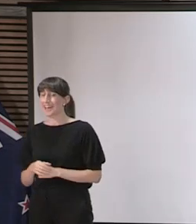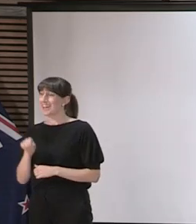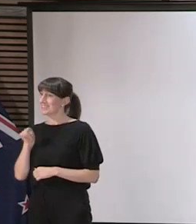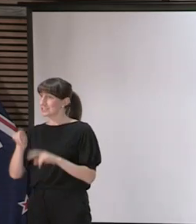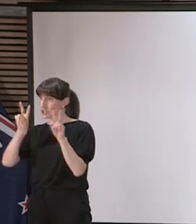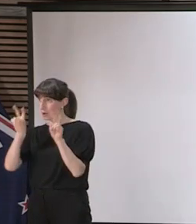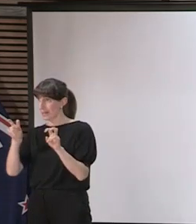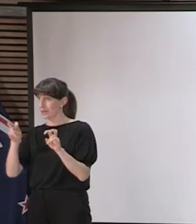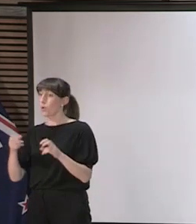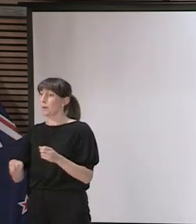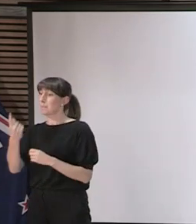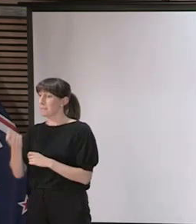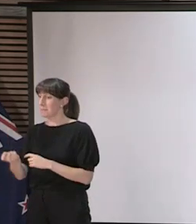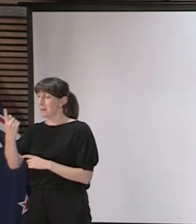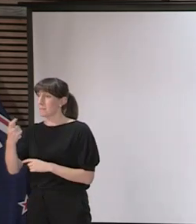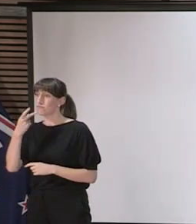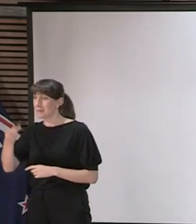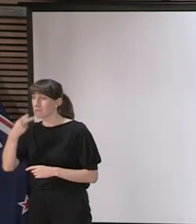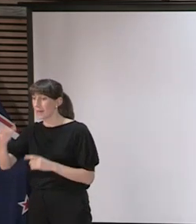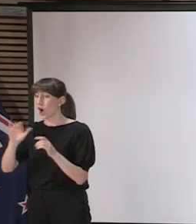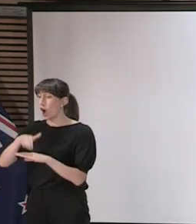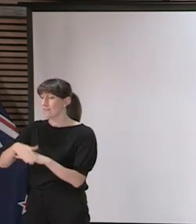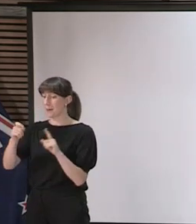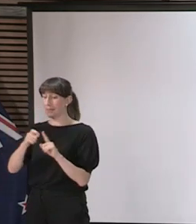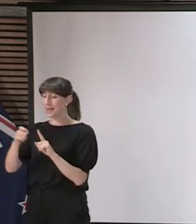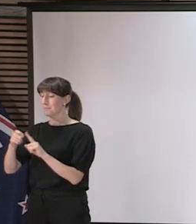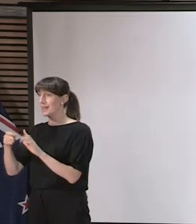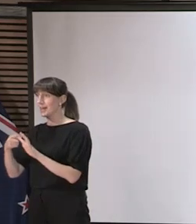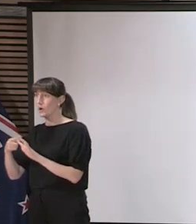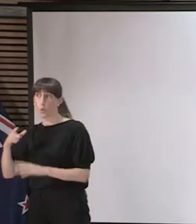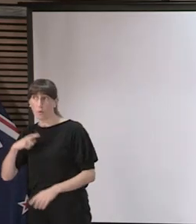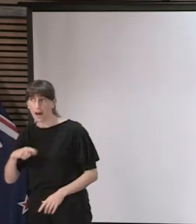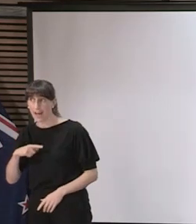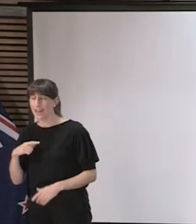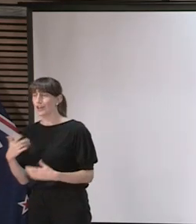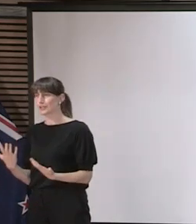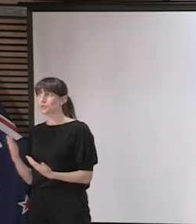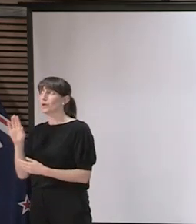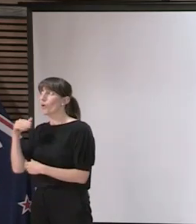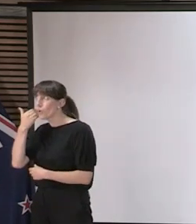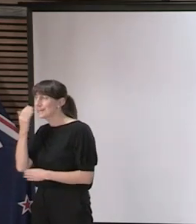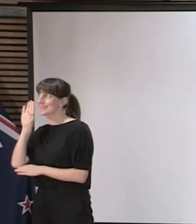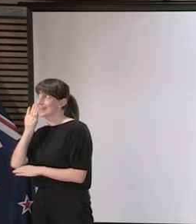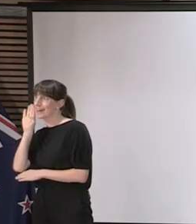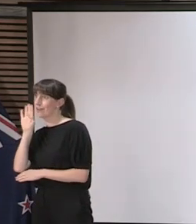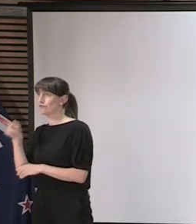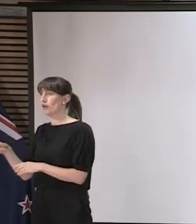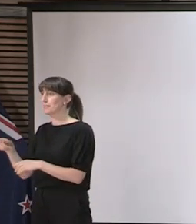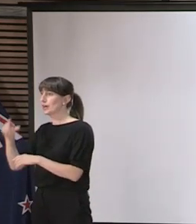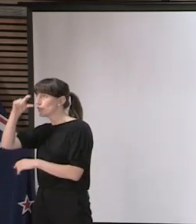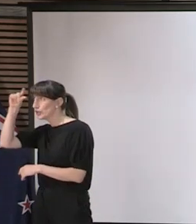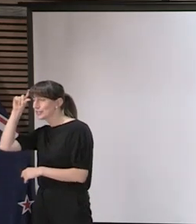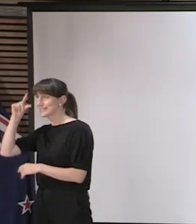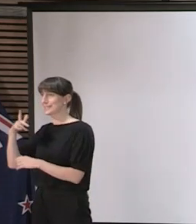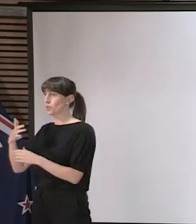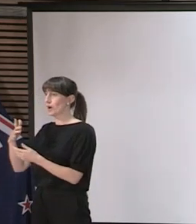you keep offering reassurances and we keep hearing from frontline health workers saying they don't have adequate PPE. You've stated that they have plenty of it, that hospitals